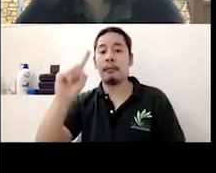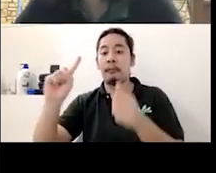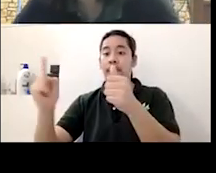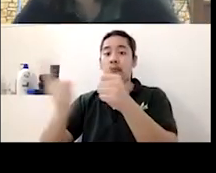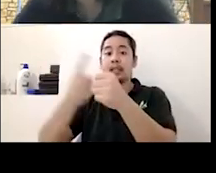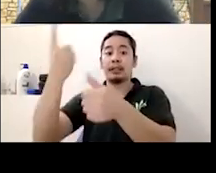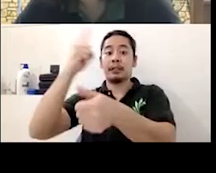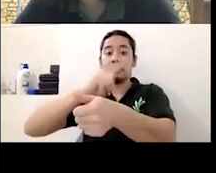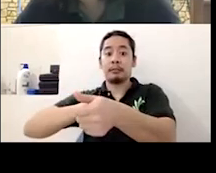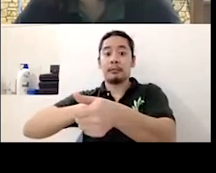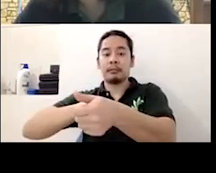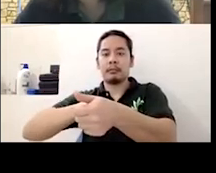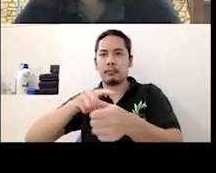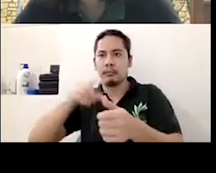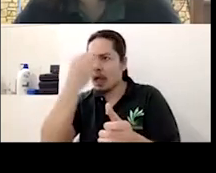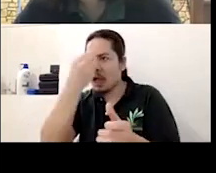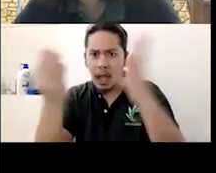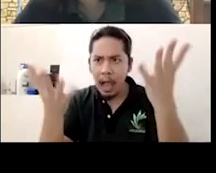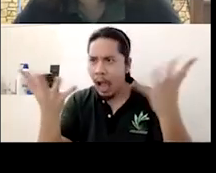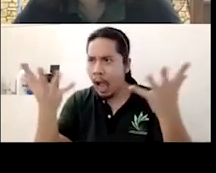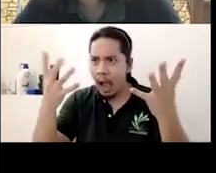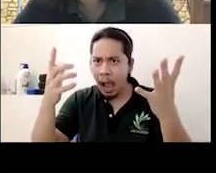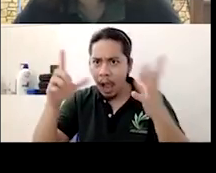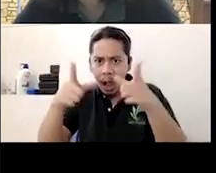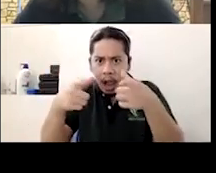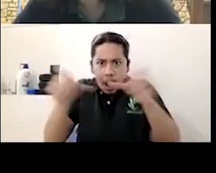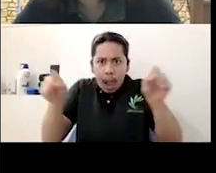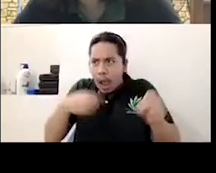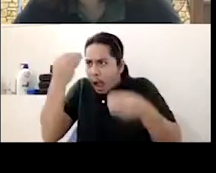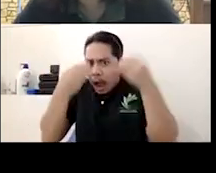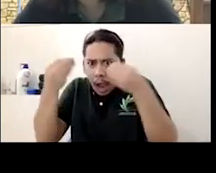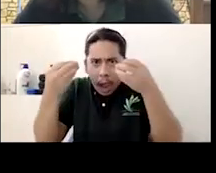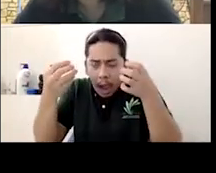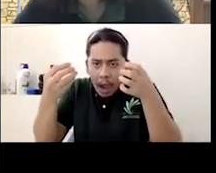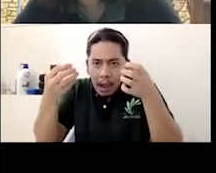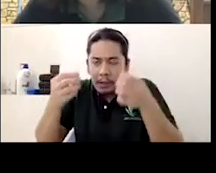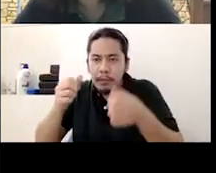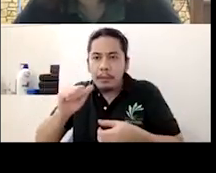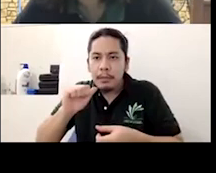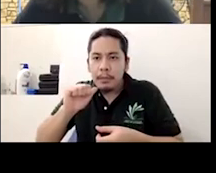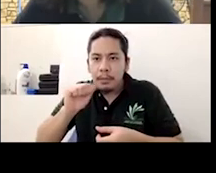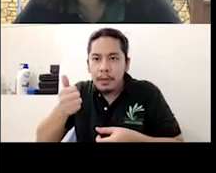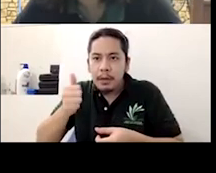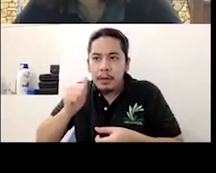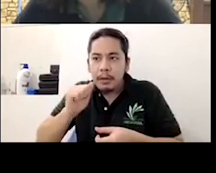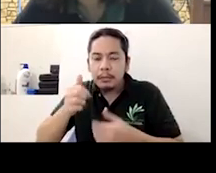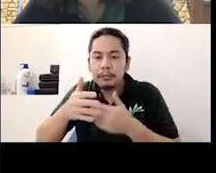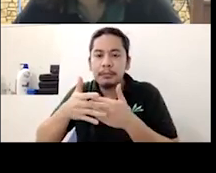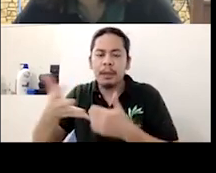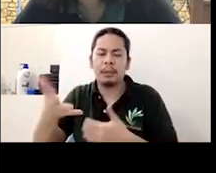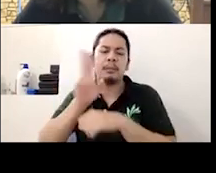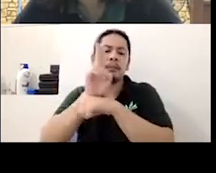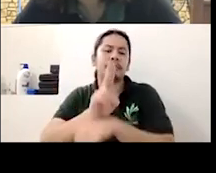Yes, I get it. You want it to be easier to read. But if you're also looking for something specific,